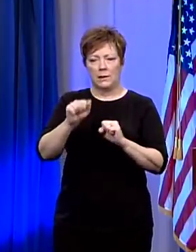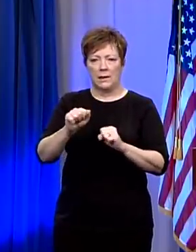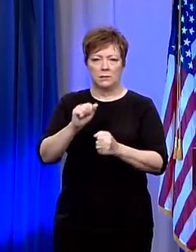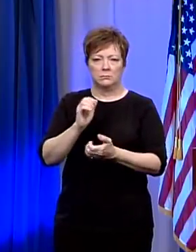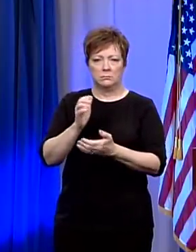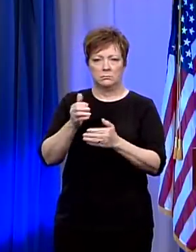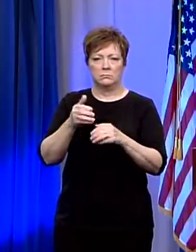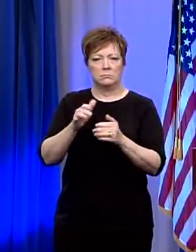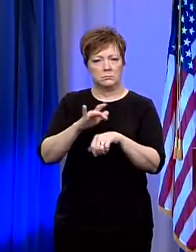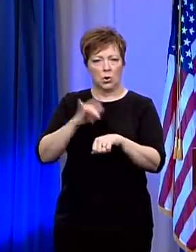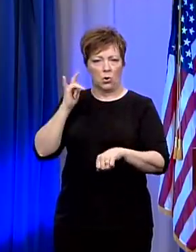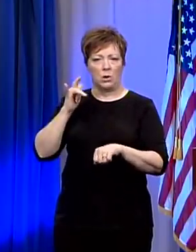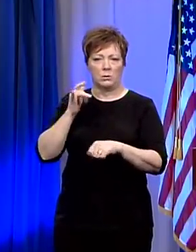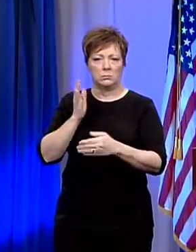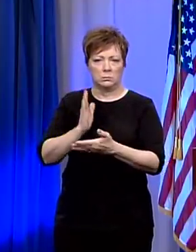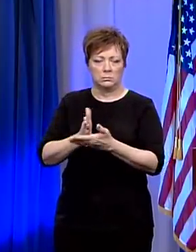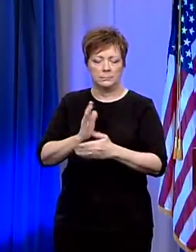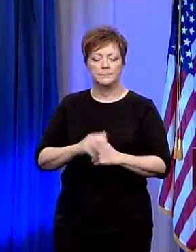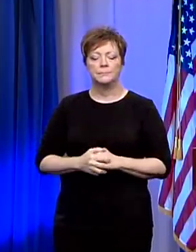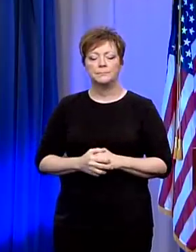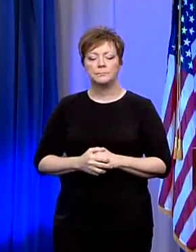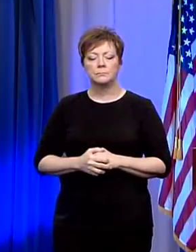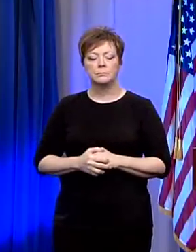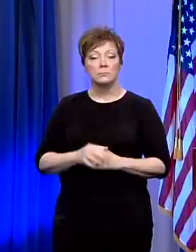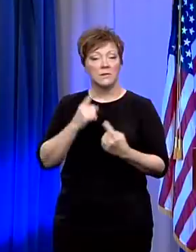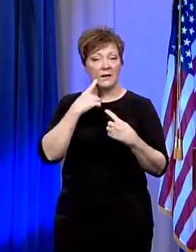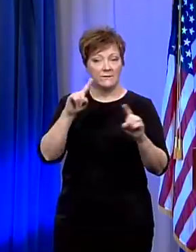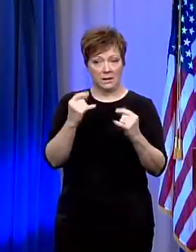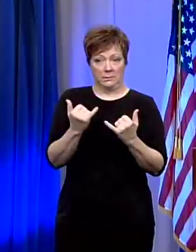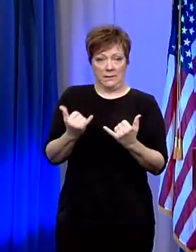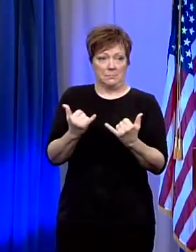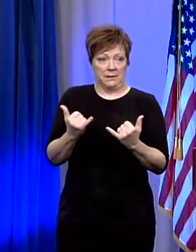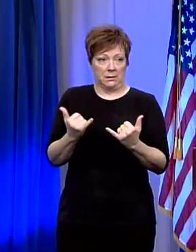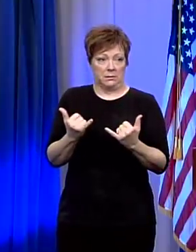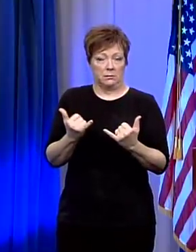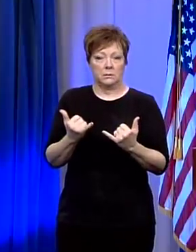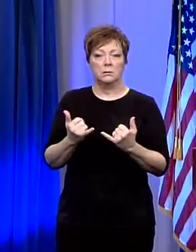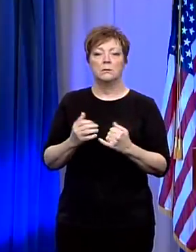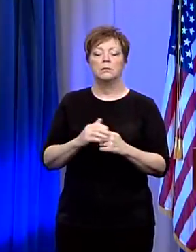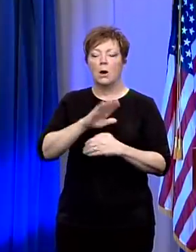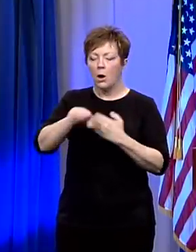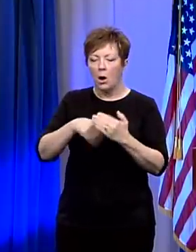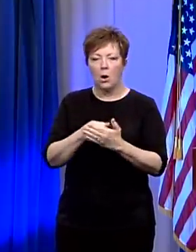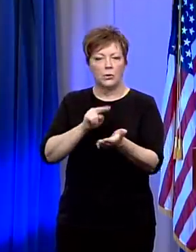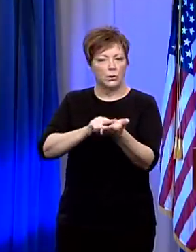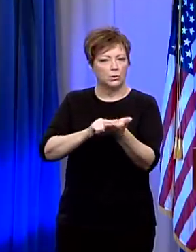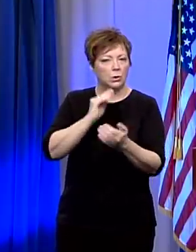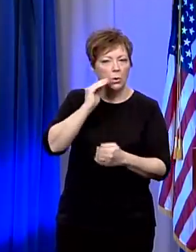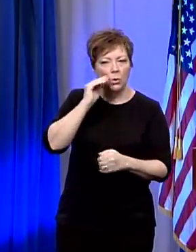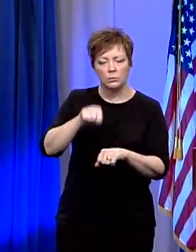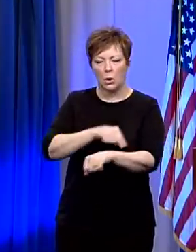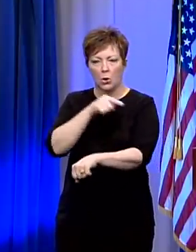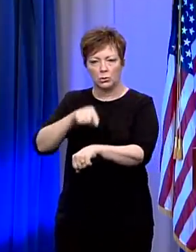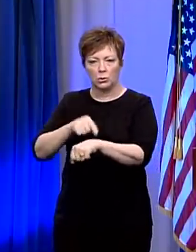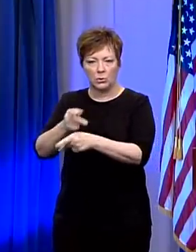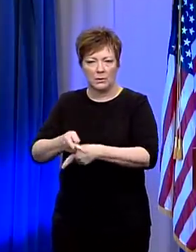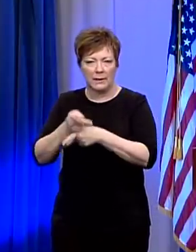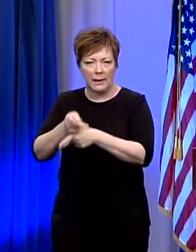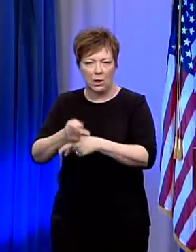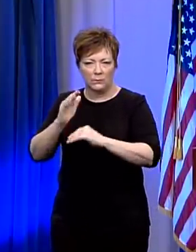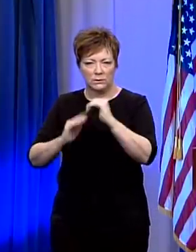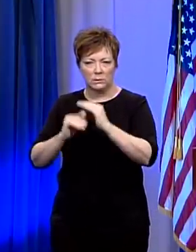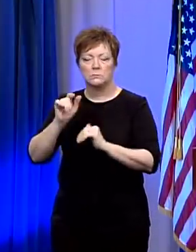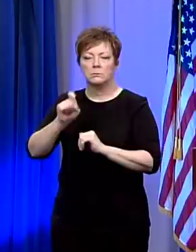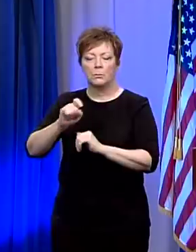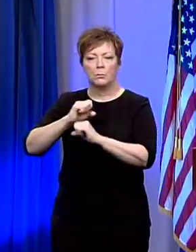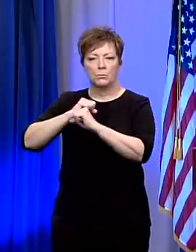remove that order at an earlier time. Effective immediately, all nursing homes, long-term care facilities shall prohibit visitation